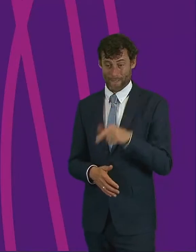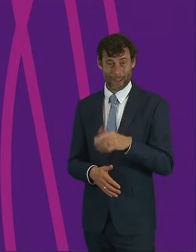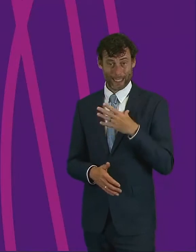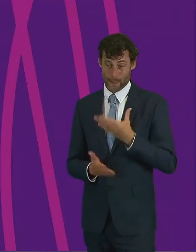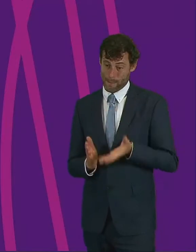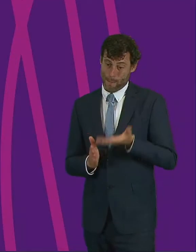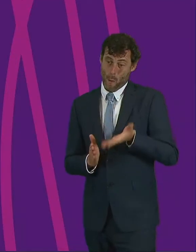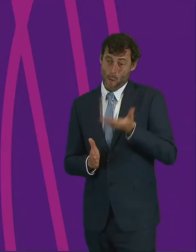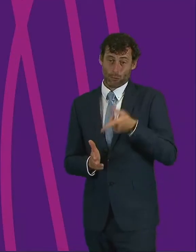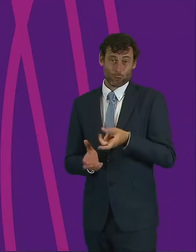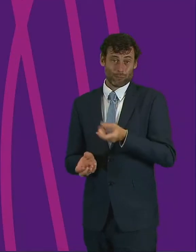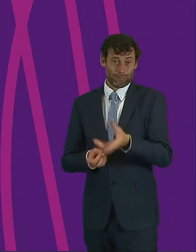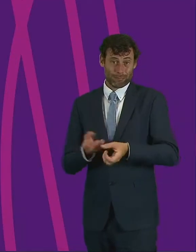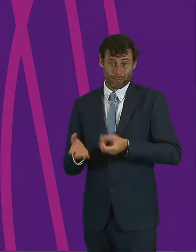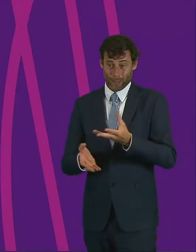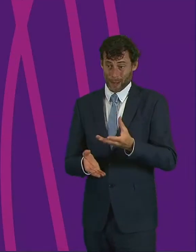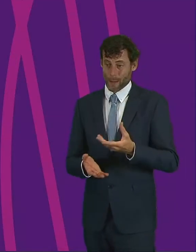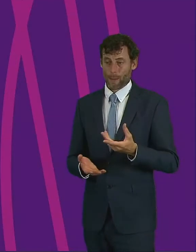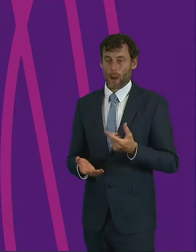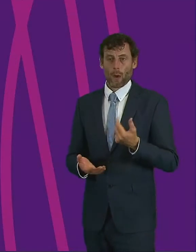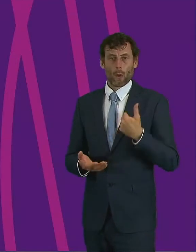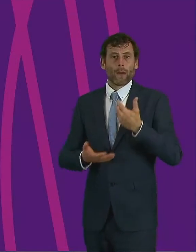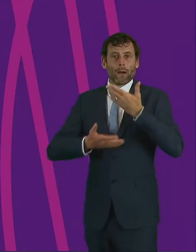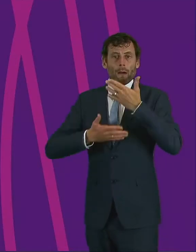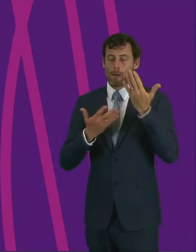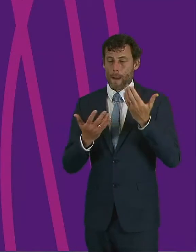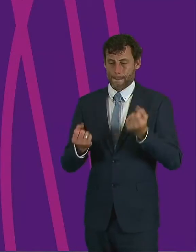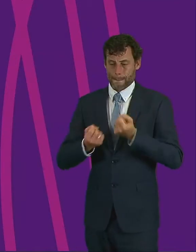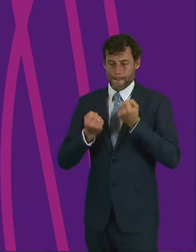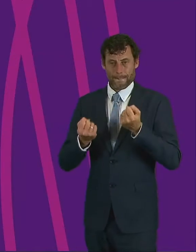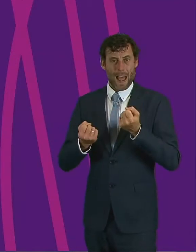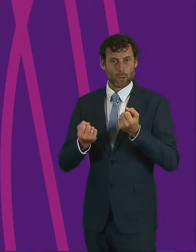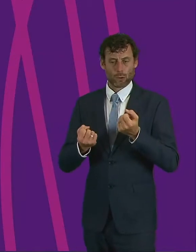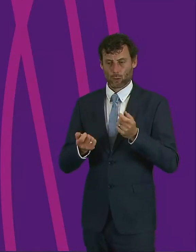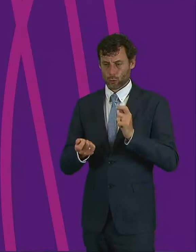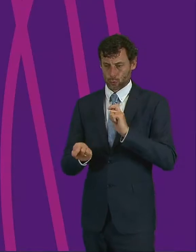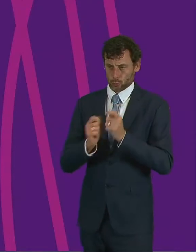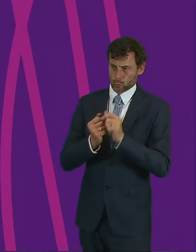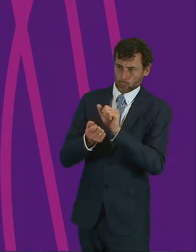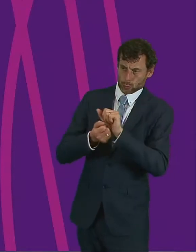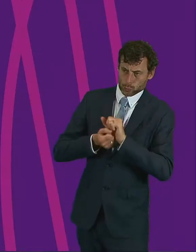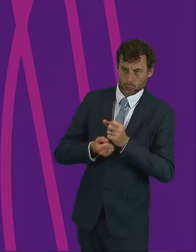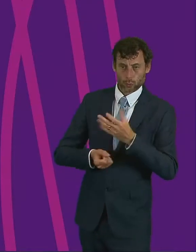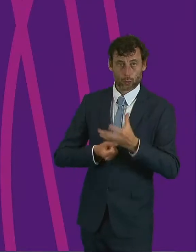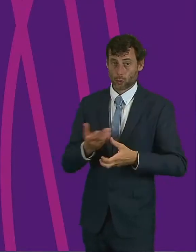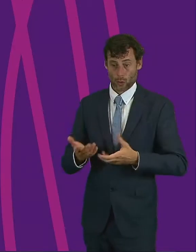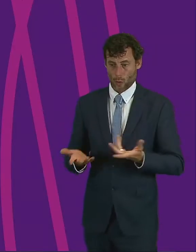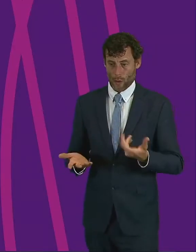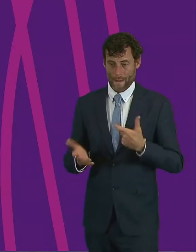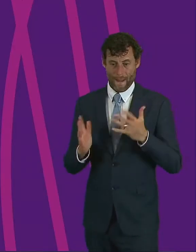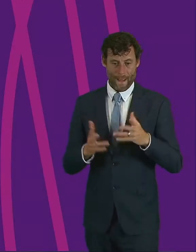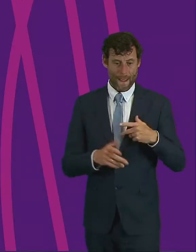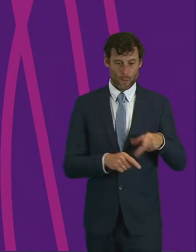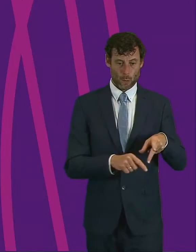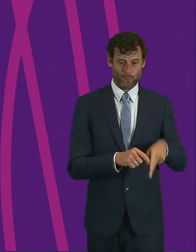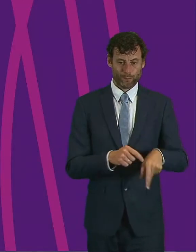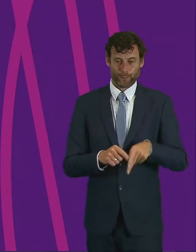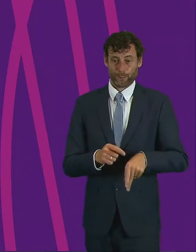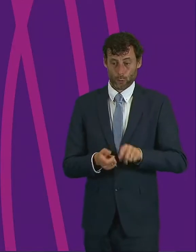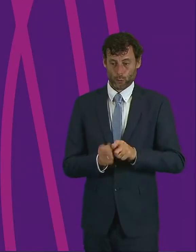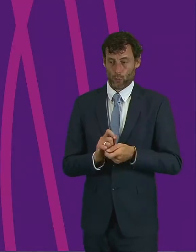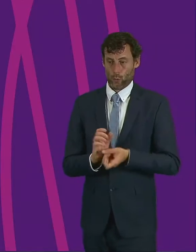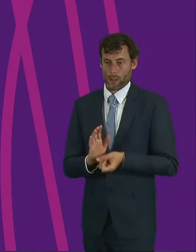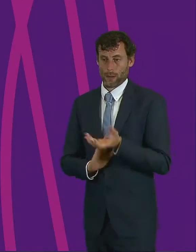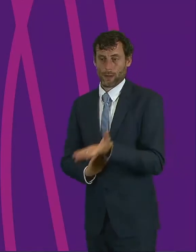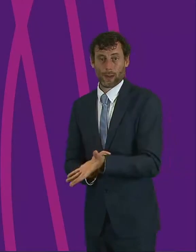the requisite certainty or flexibility from Treasury, we now face the possibility of having to take some critical decisions at fiscal